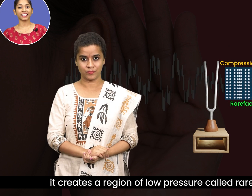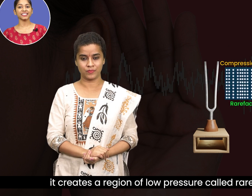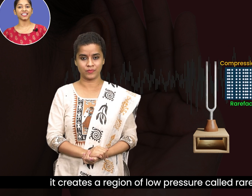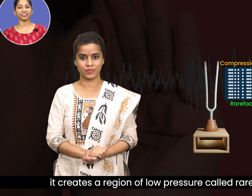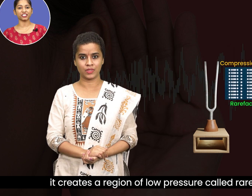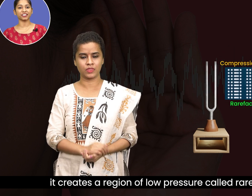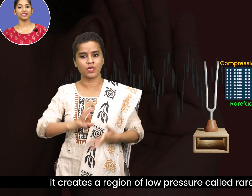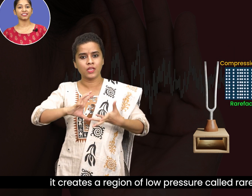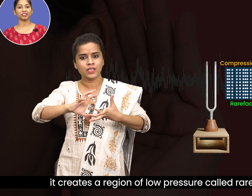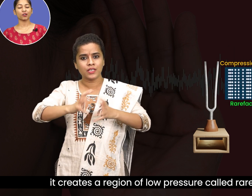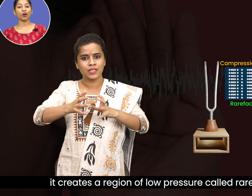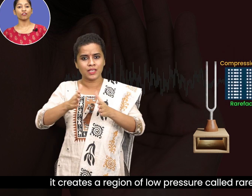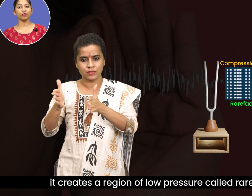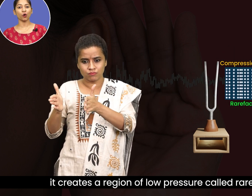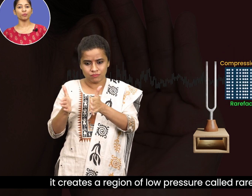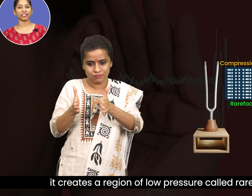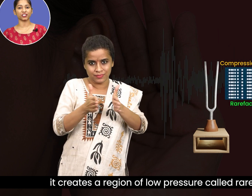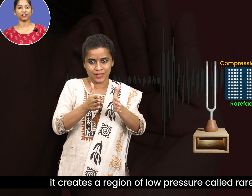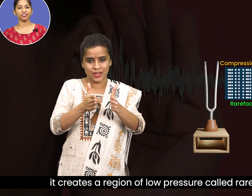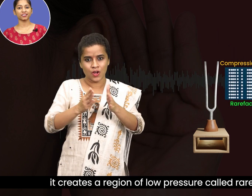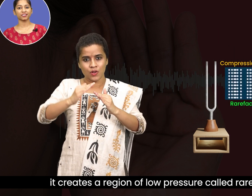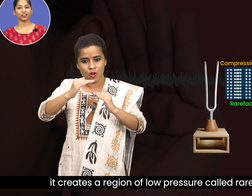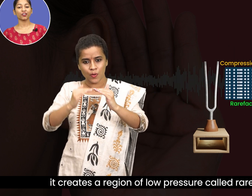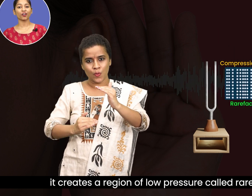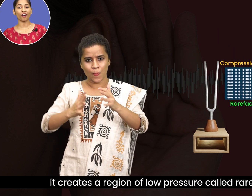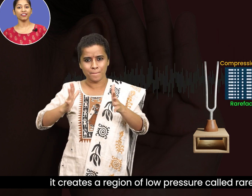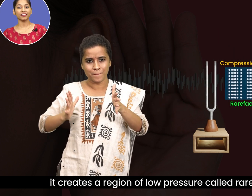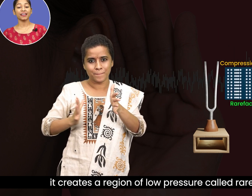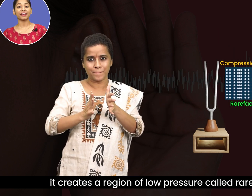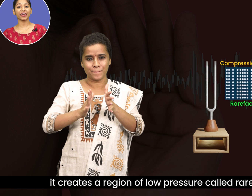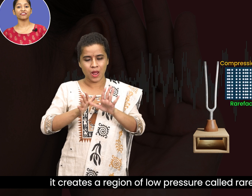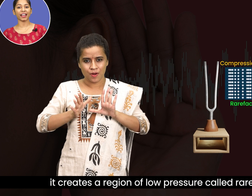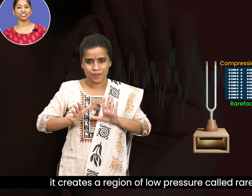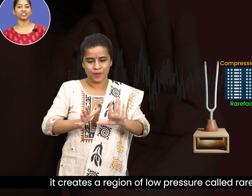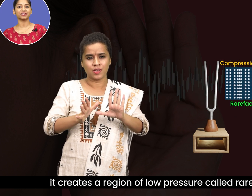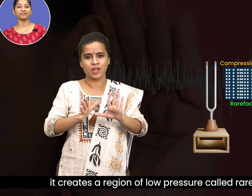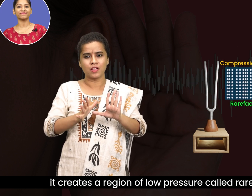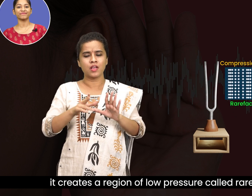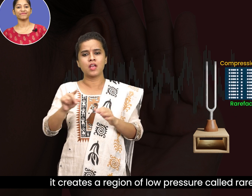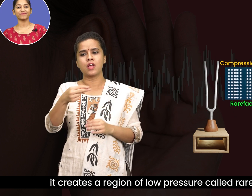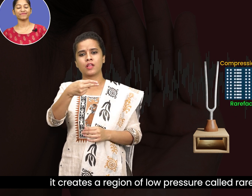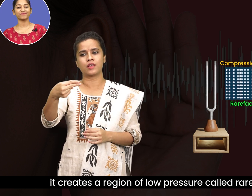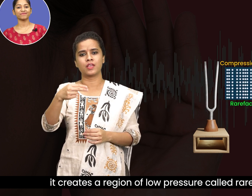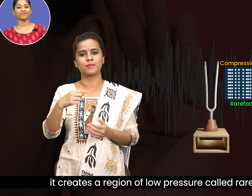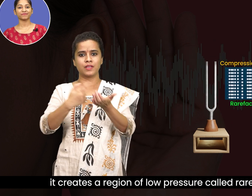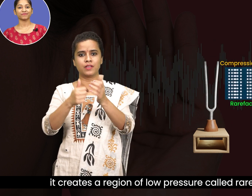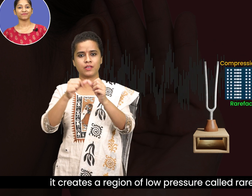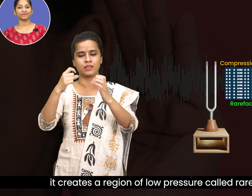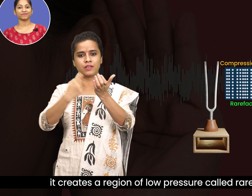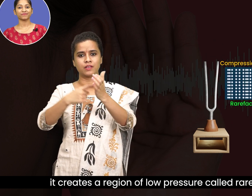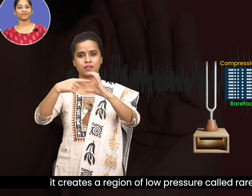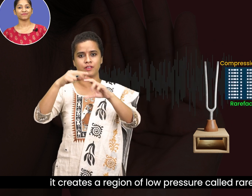it creates a region of low pressure called rarefaction.